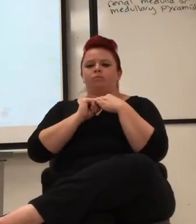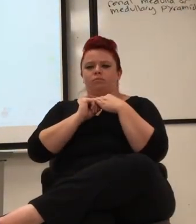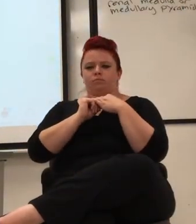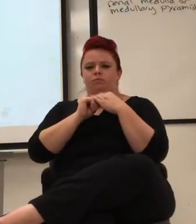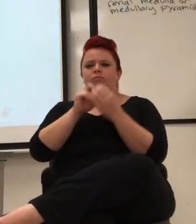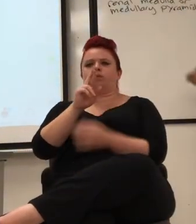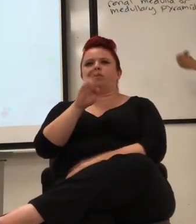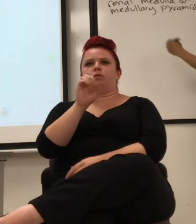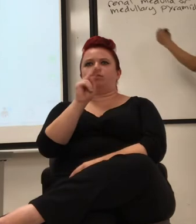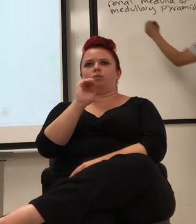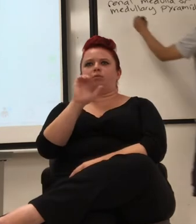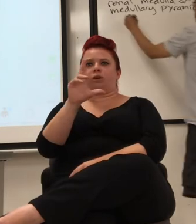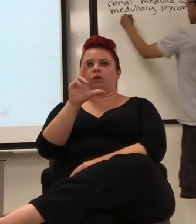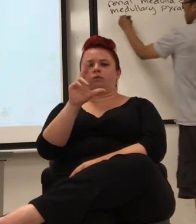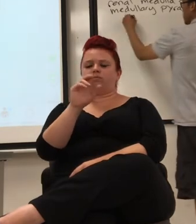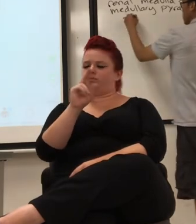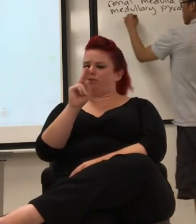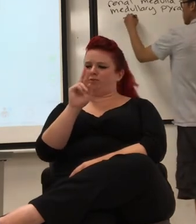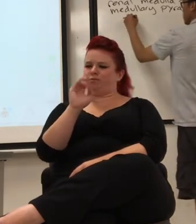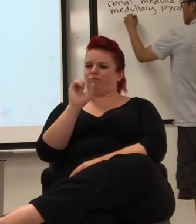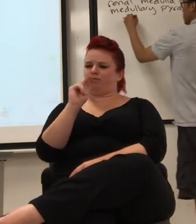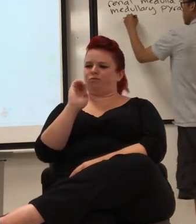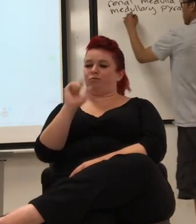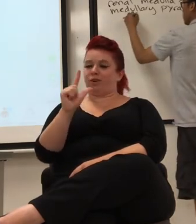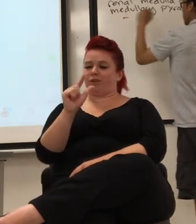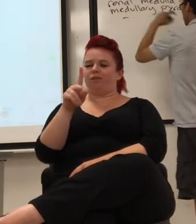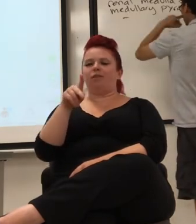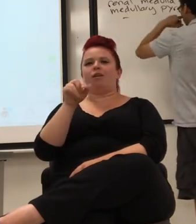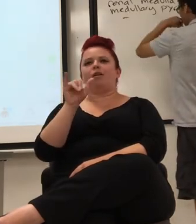renal pyramid, put as a substructure,